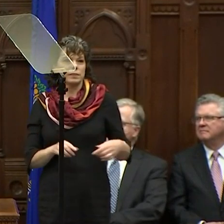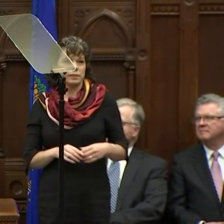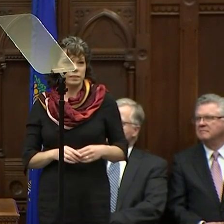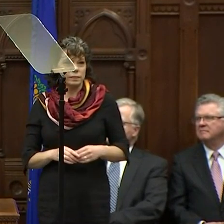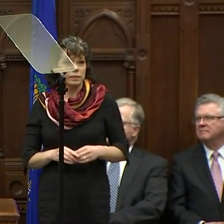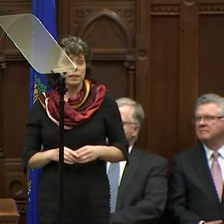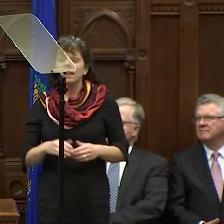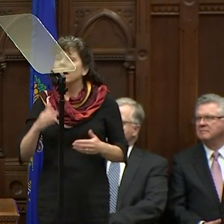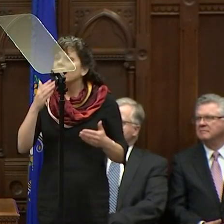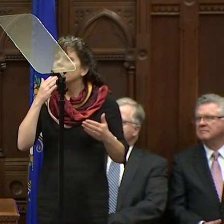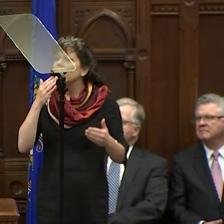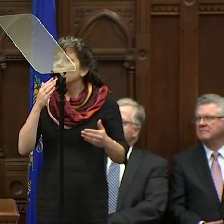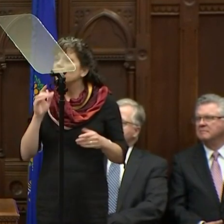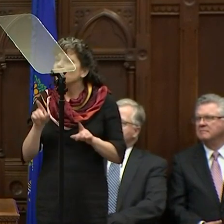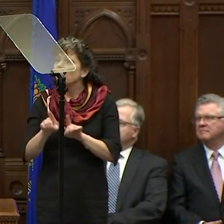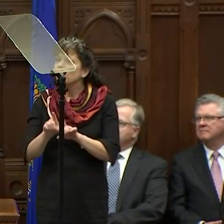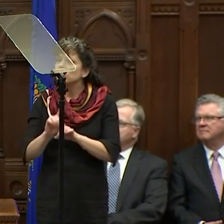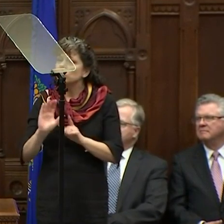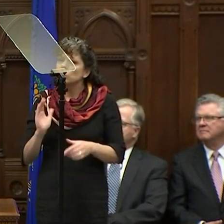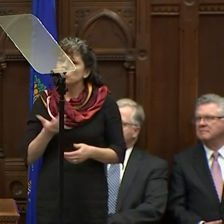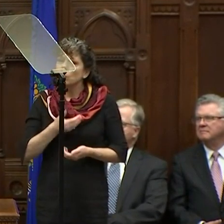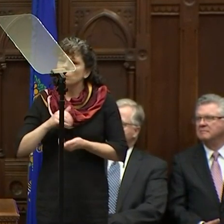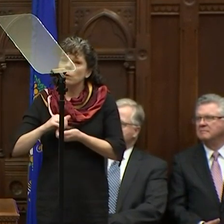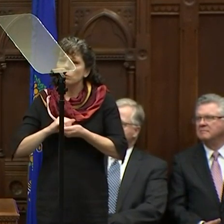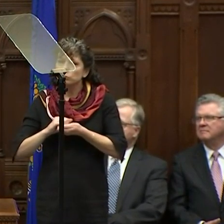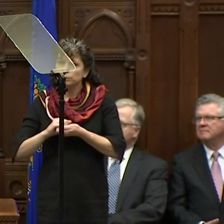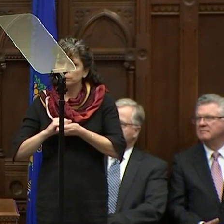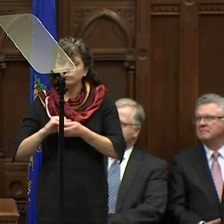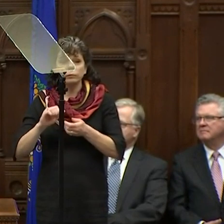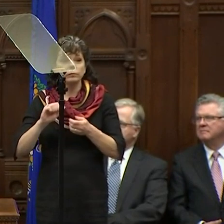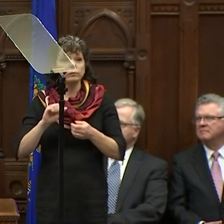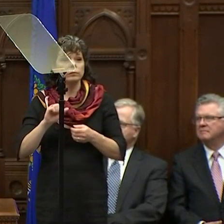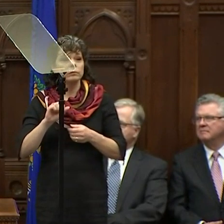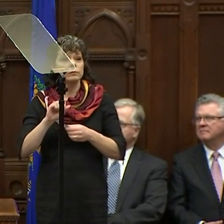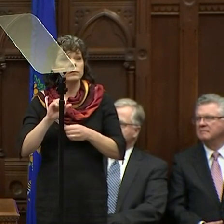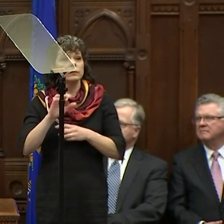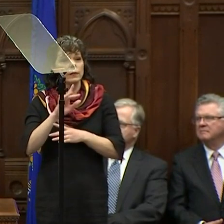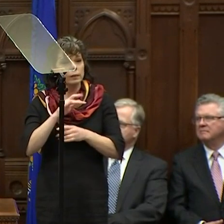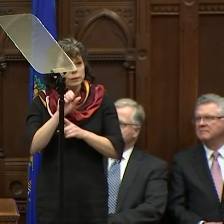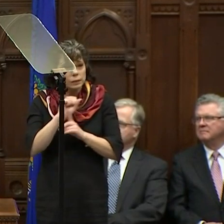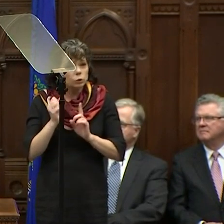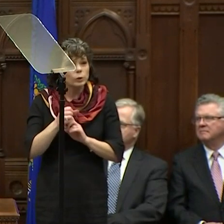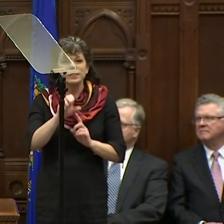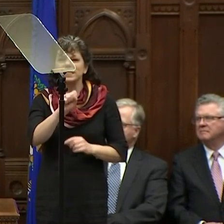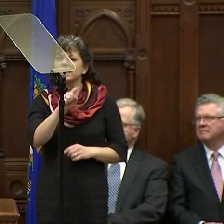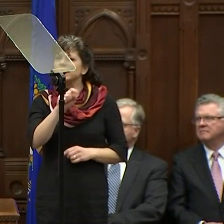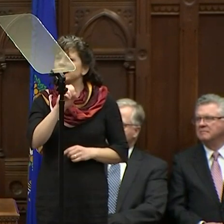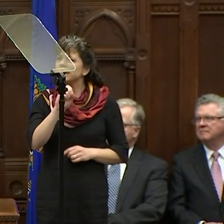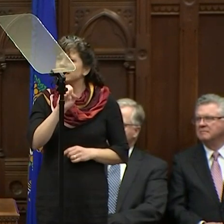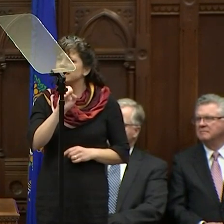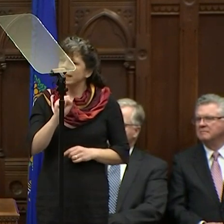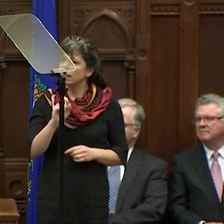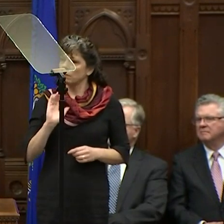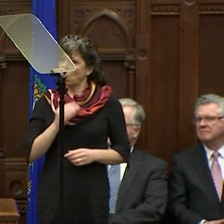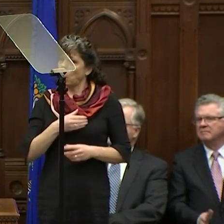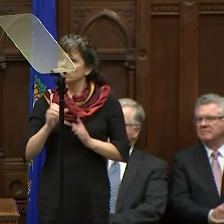to our partnership, the state of our state is strong, and it's getting